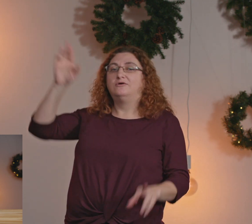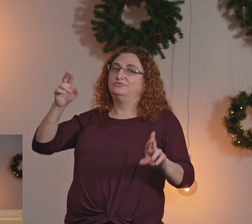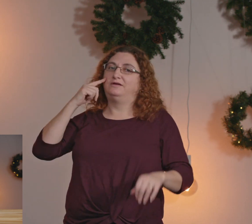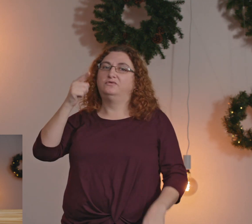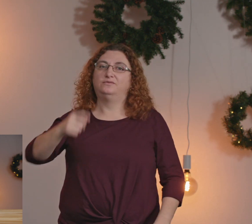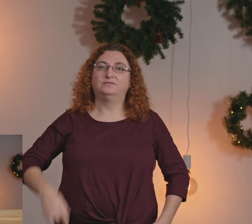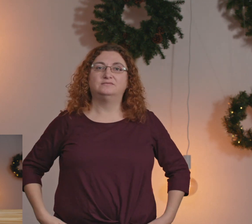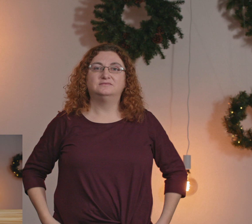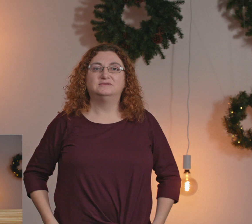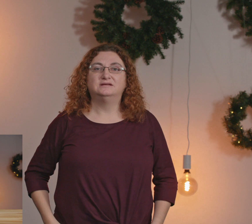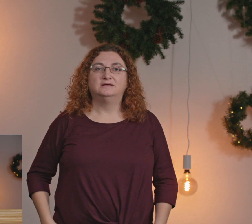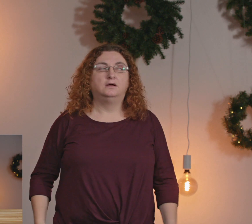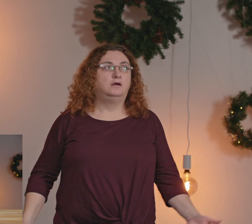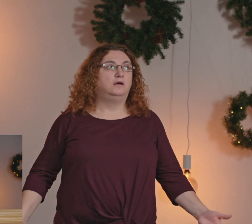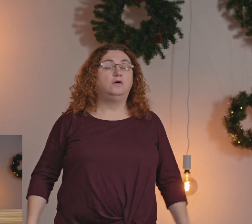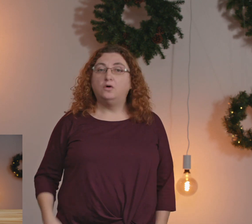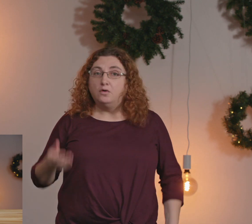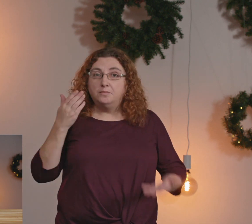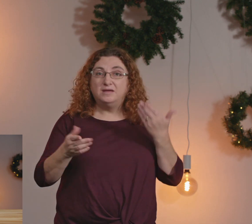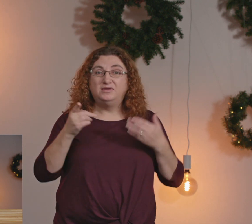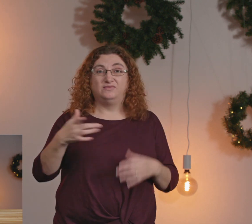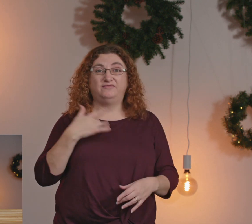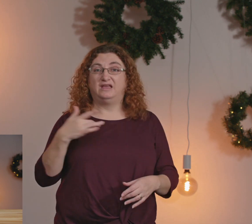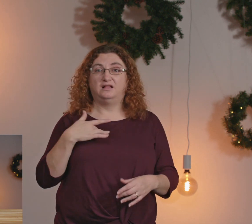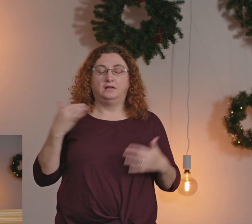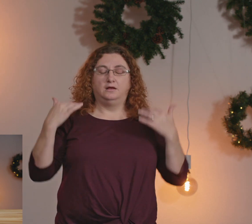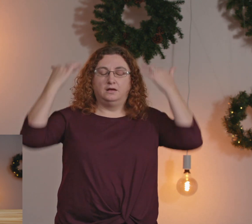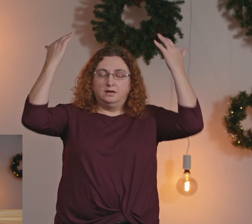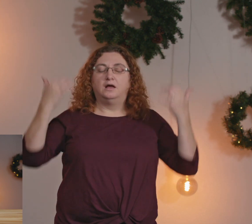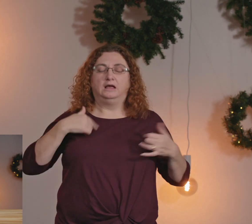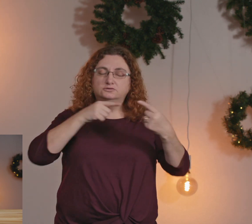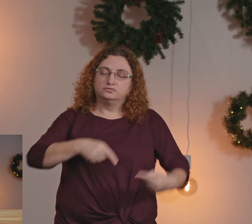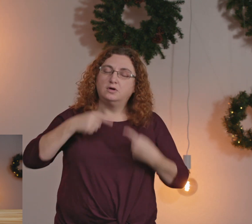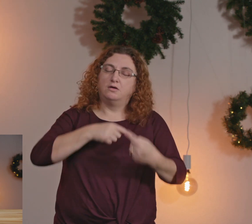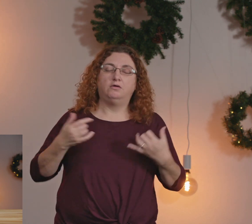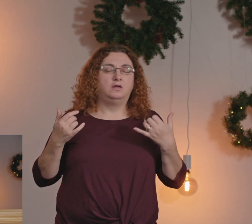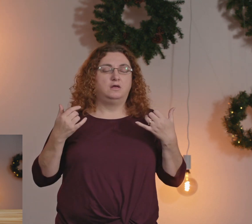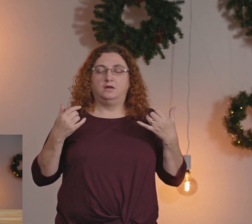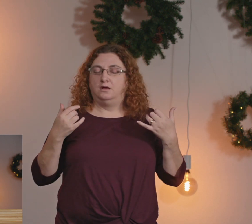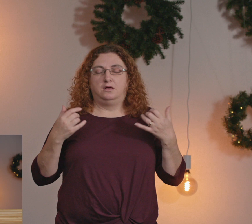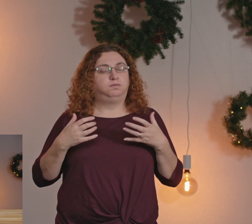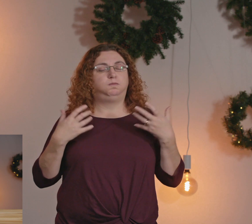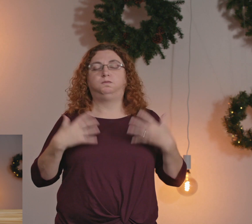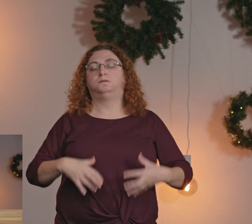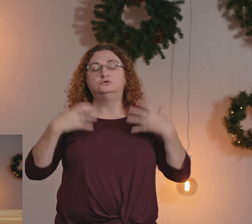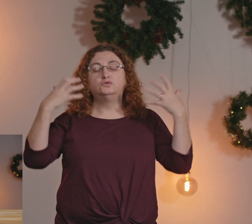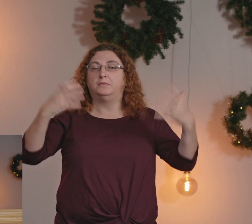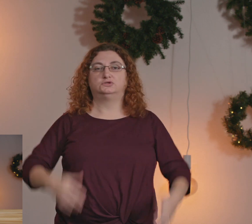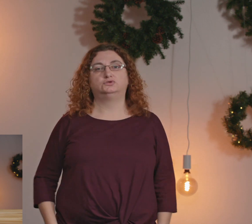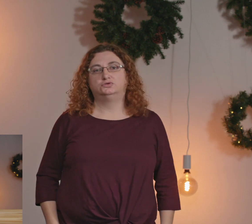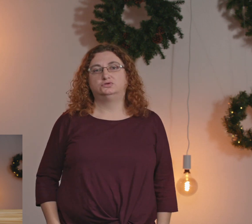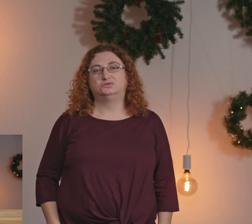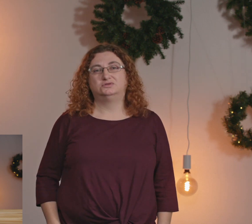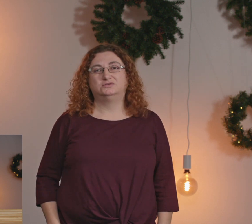the wickedness is not my past, it's in the present. I struggle a lot and have struggled a lot